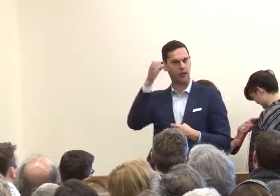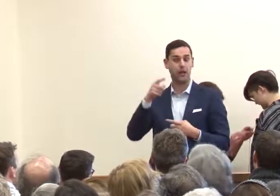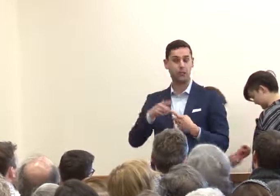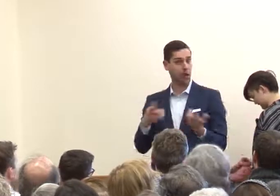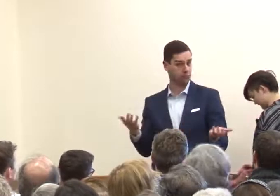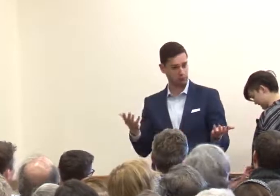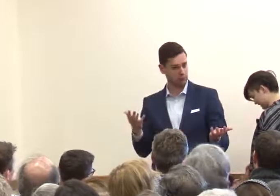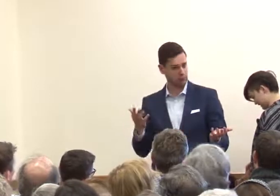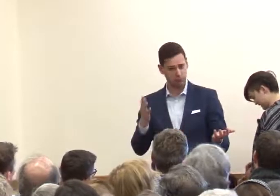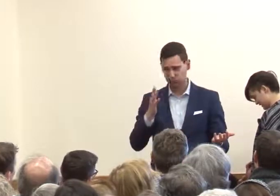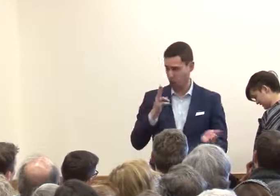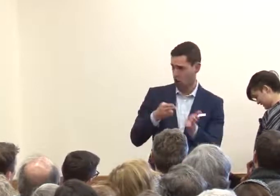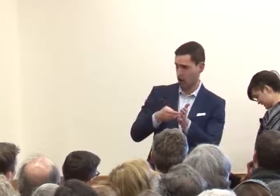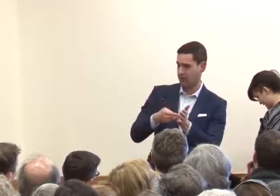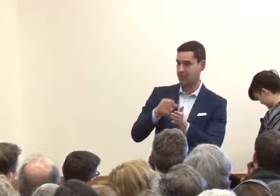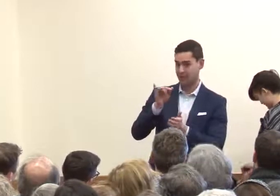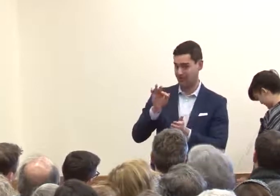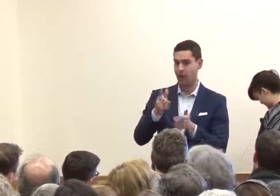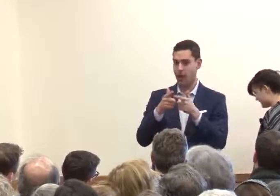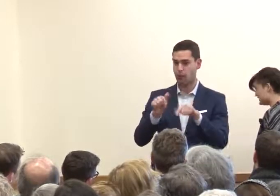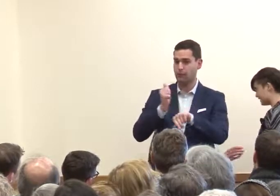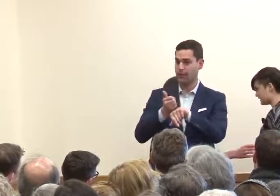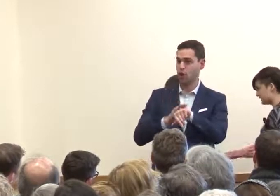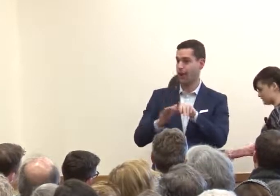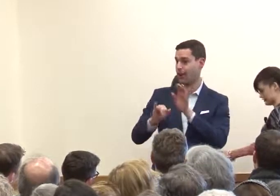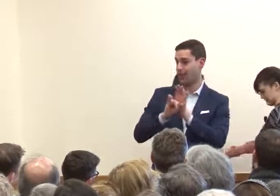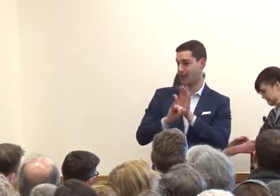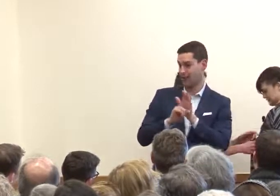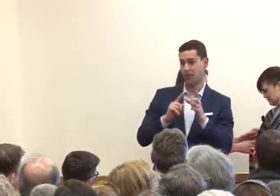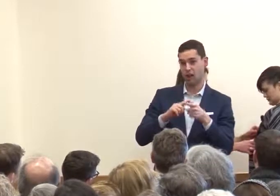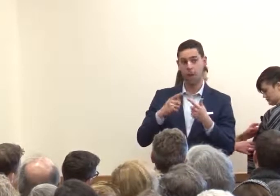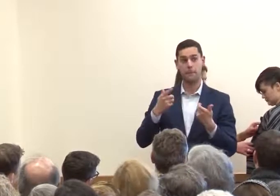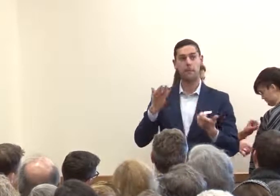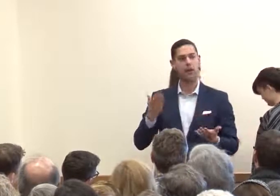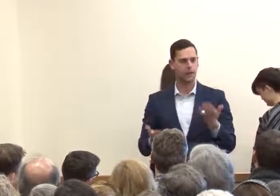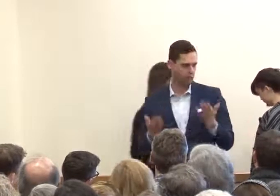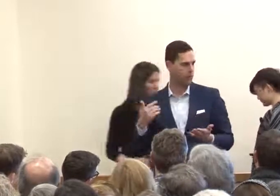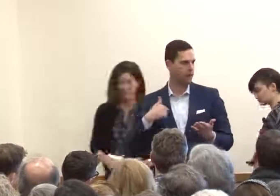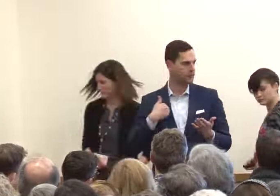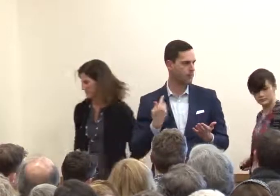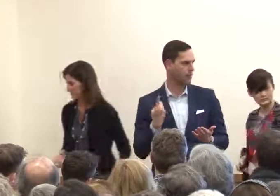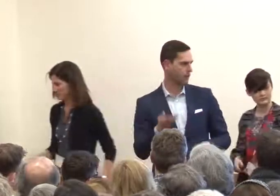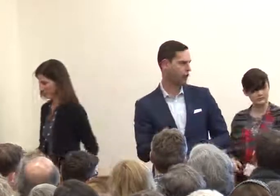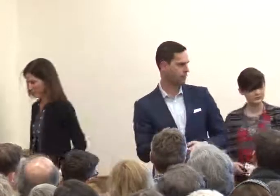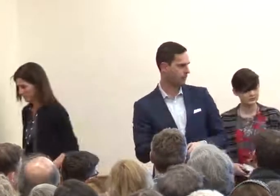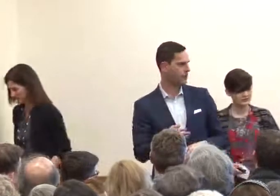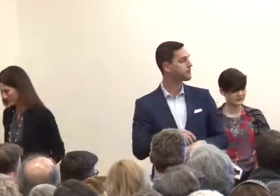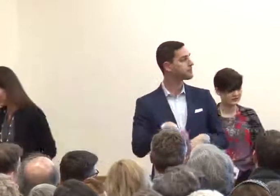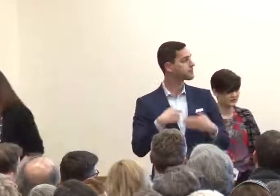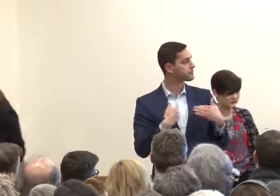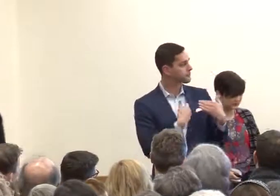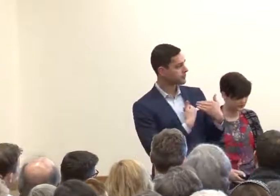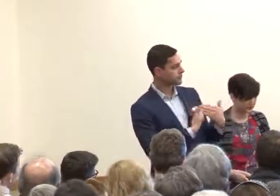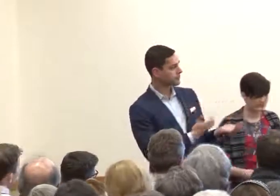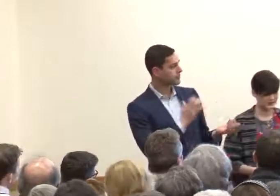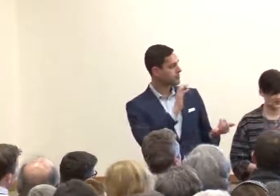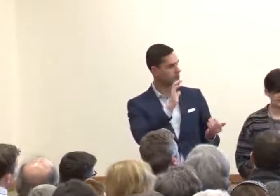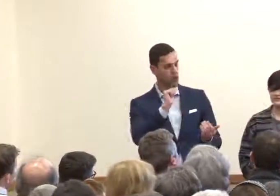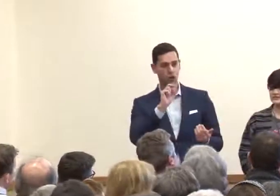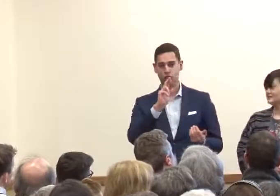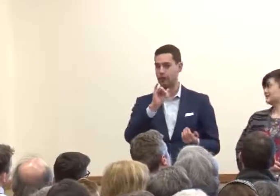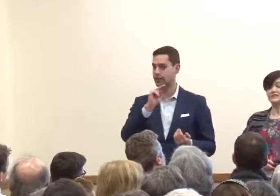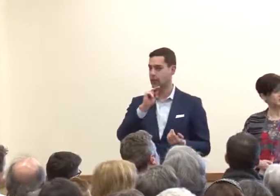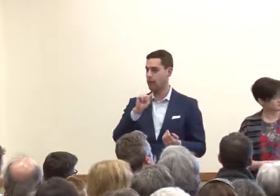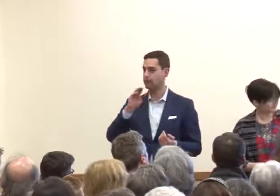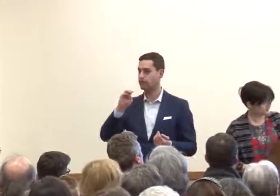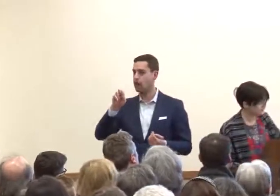if language is based on identity, then maybe there's something in it. And Karina Baumann is going to tell us